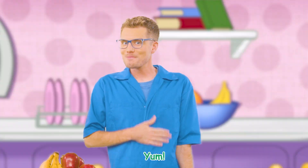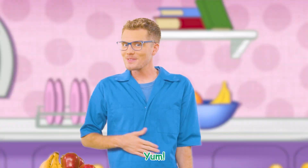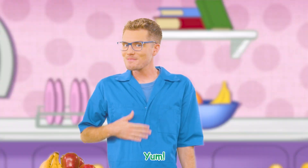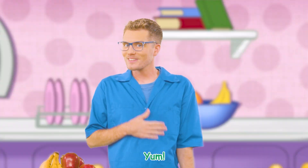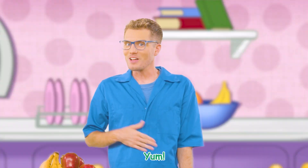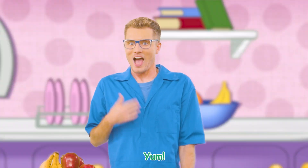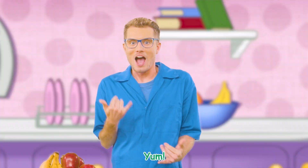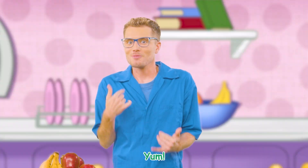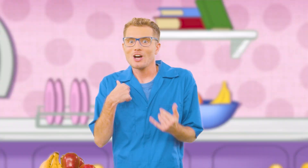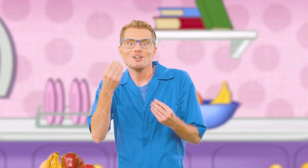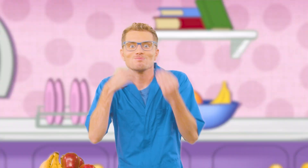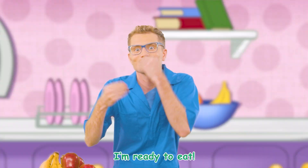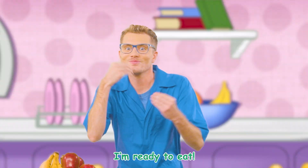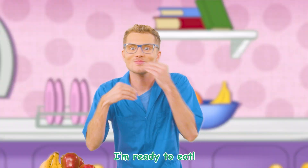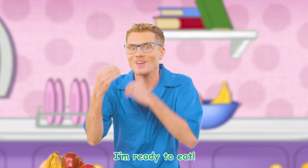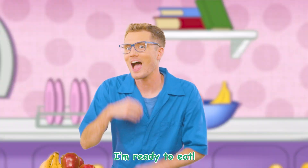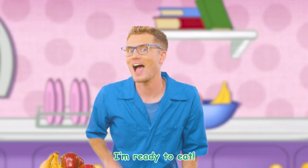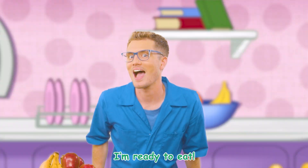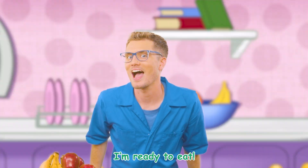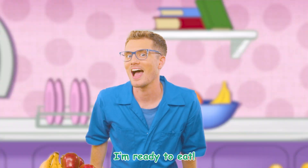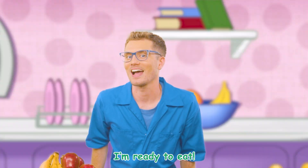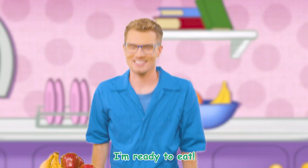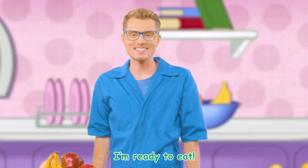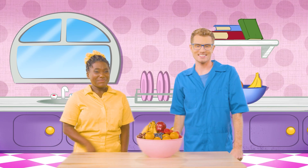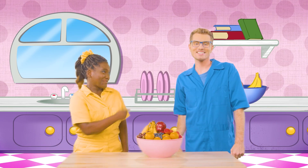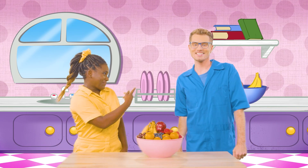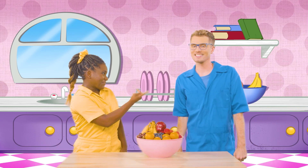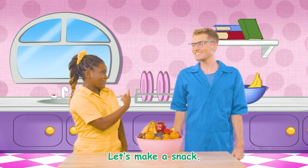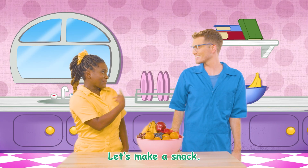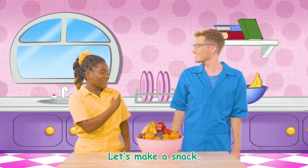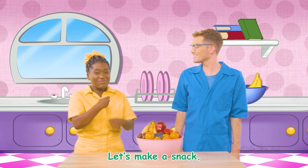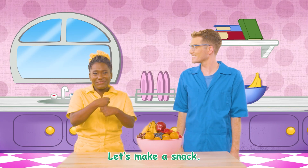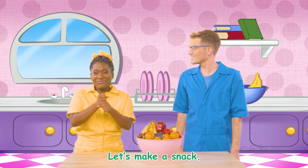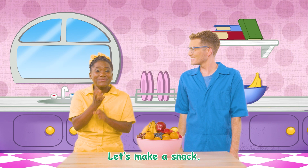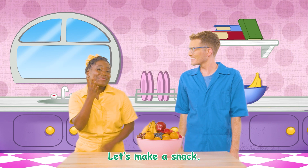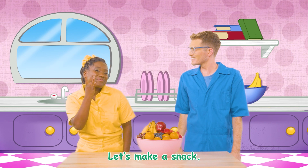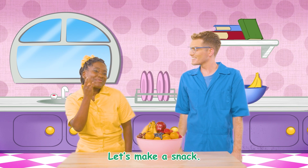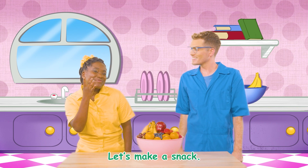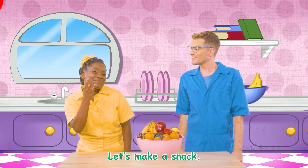Yum! I'm ready to eat! Let's make a snack!